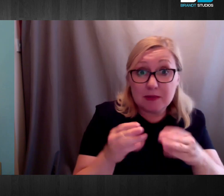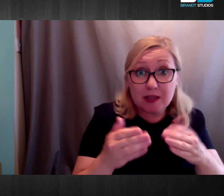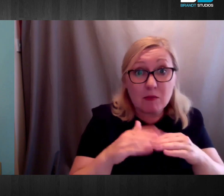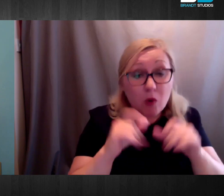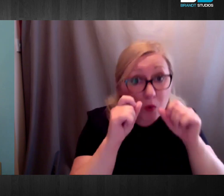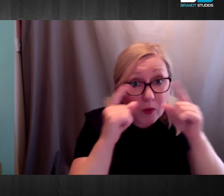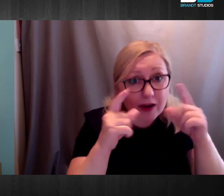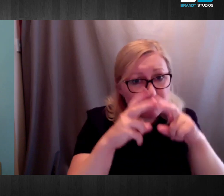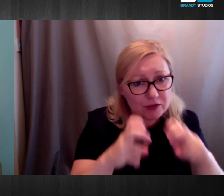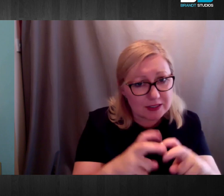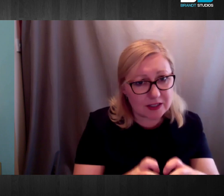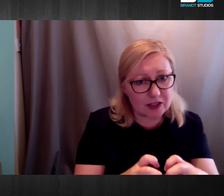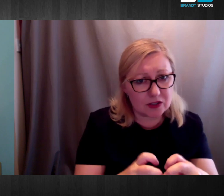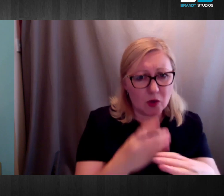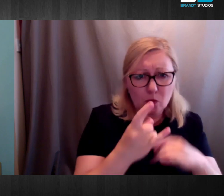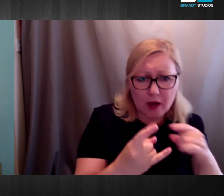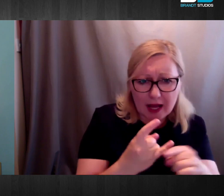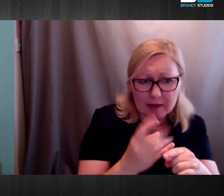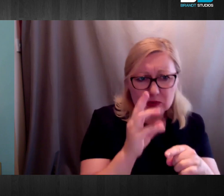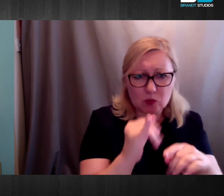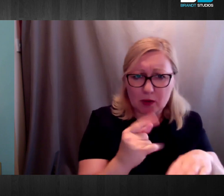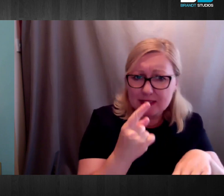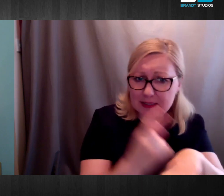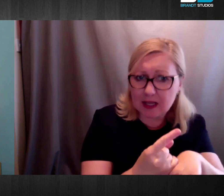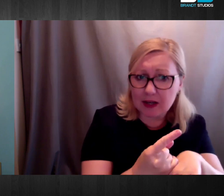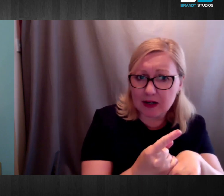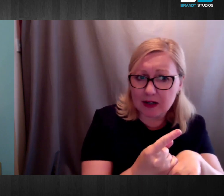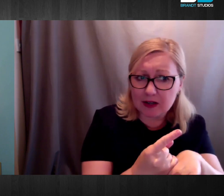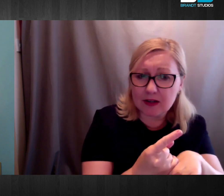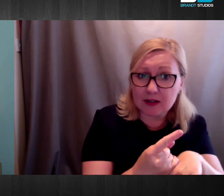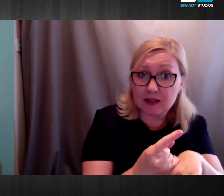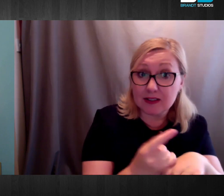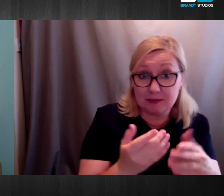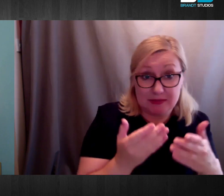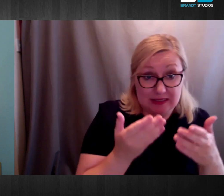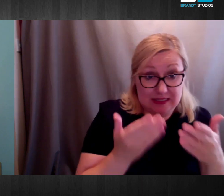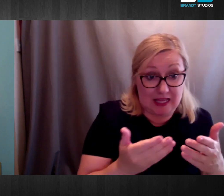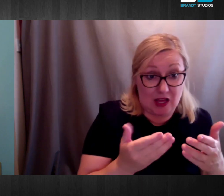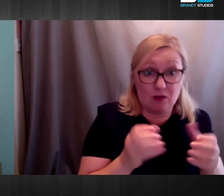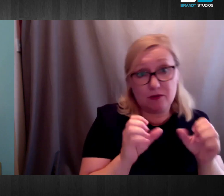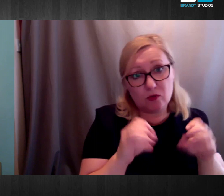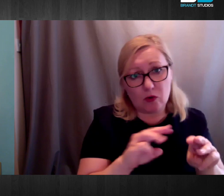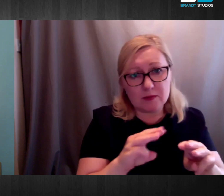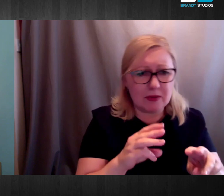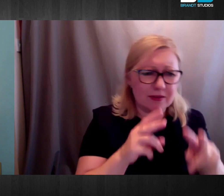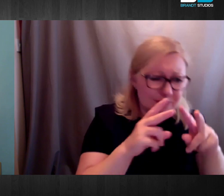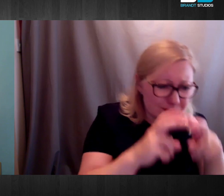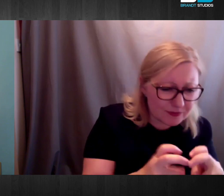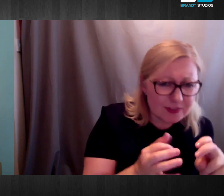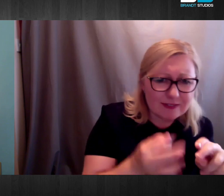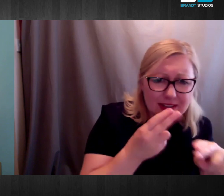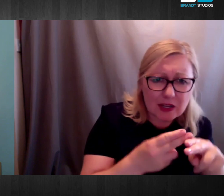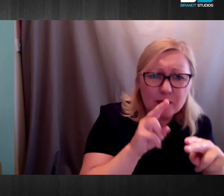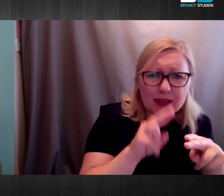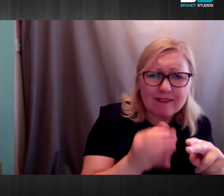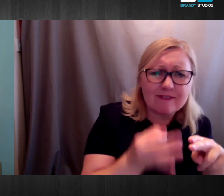Very much looking at a rush maybe to find a vaccine, to find new treatment approaches, to explore the impact of the